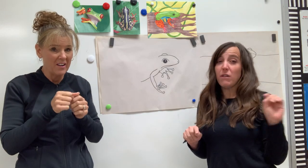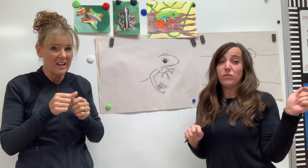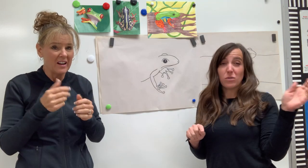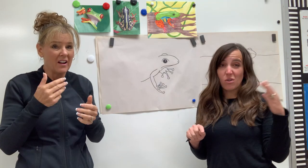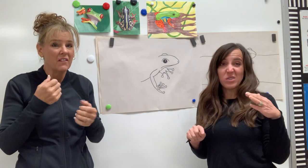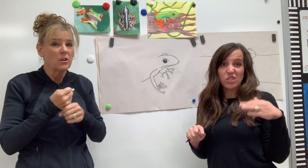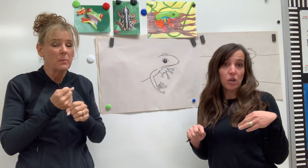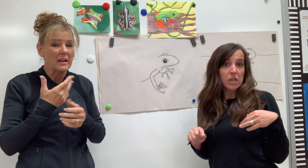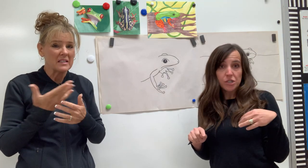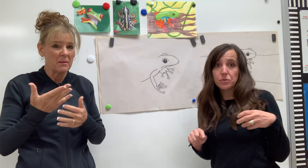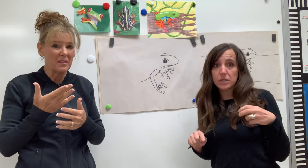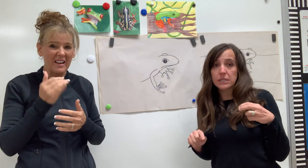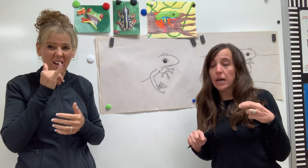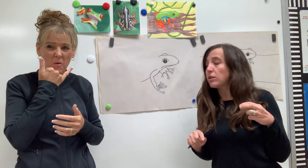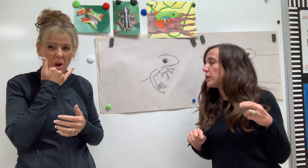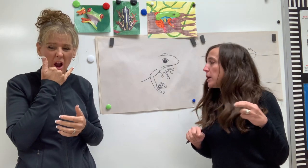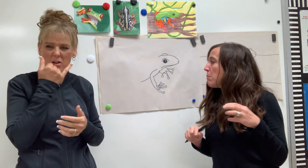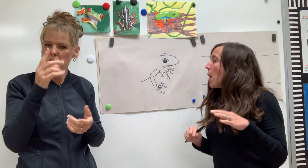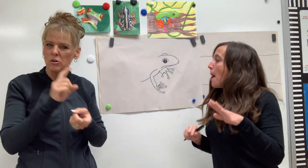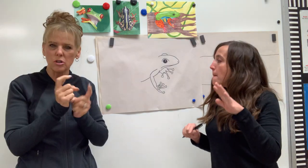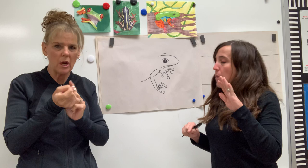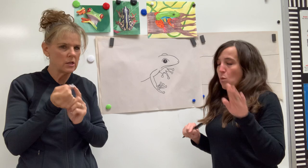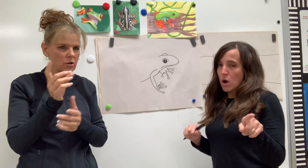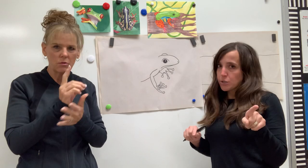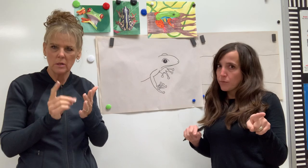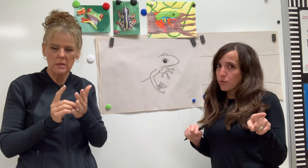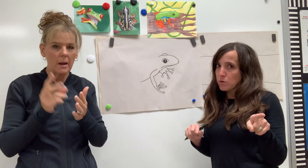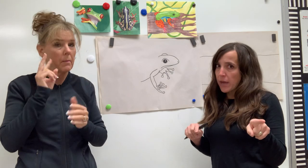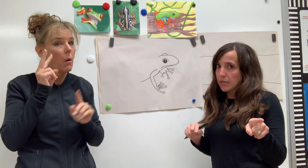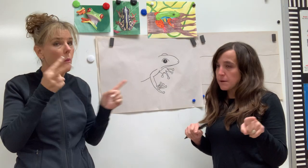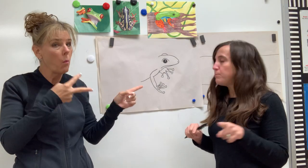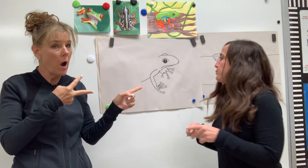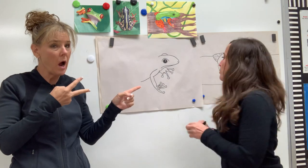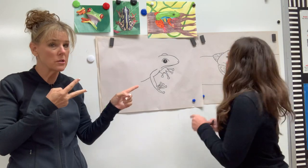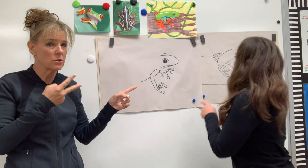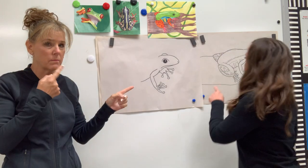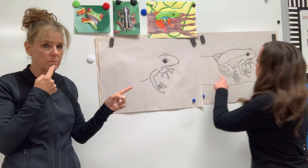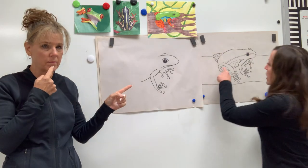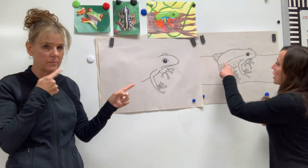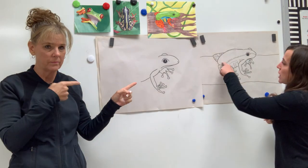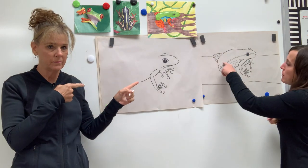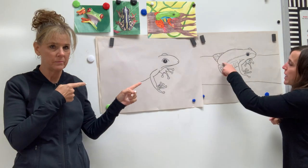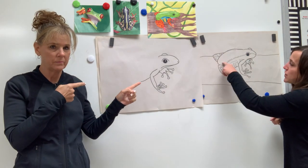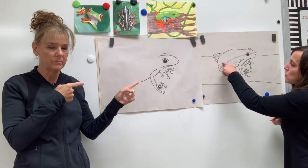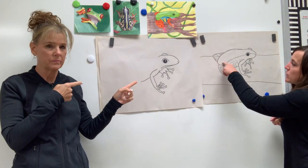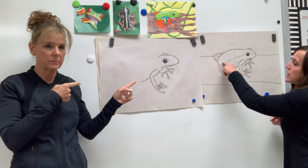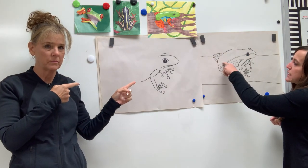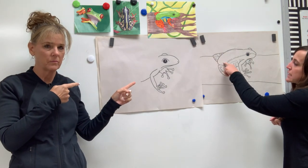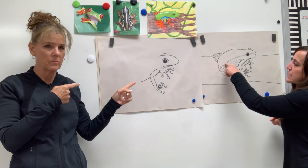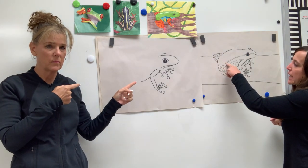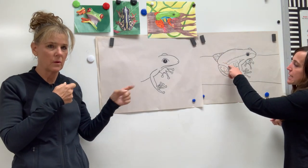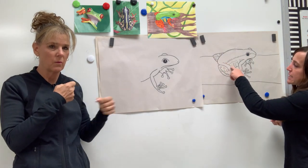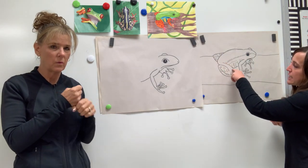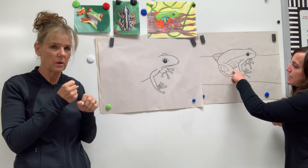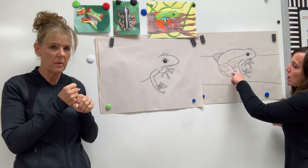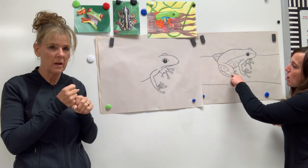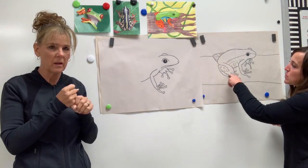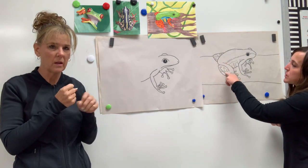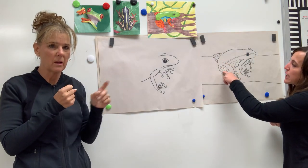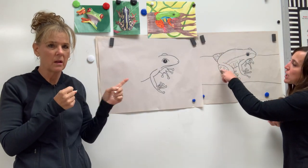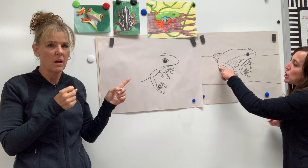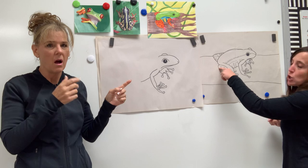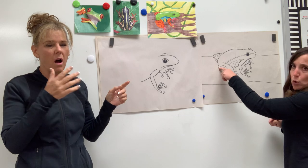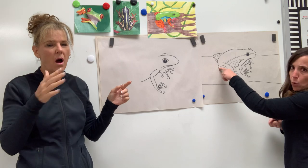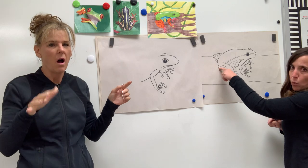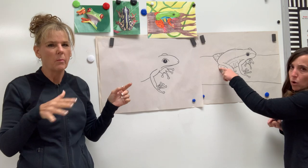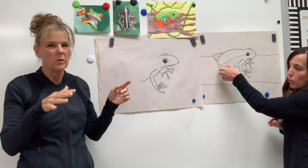something you don't love, you can always turn it into a design on him, but watch before you make it. We are gonna make sort of a slanted,